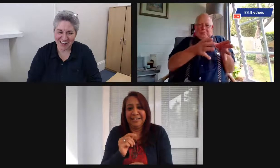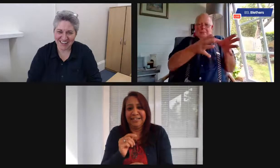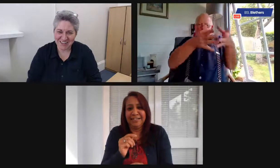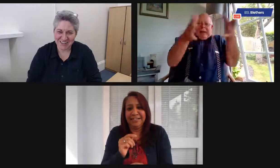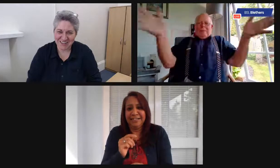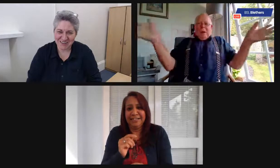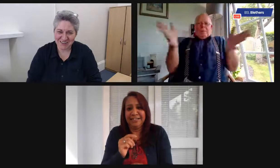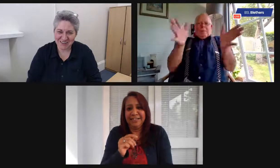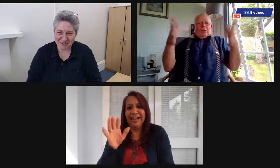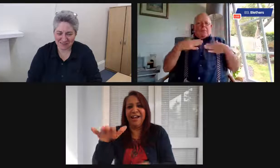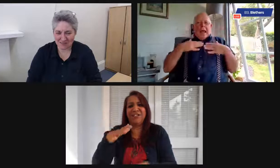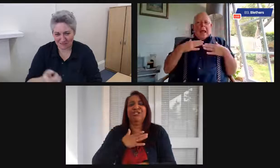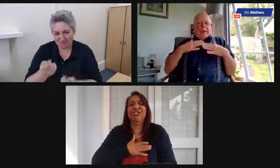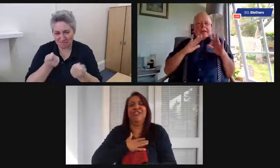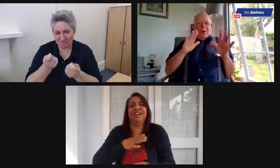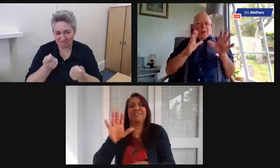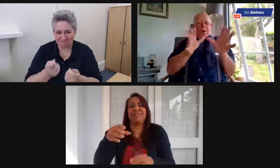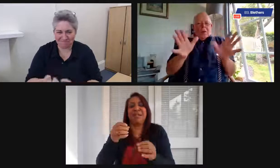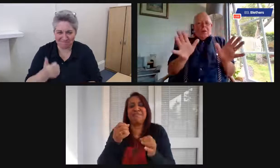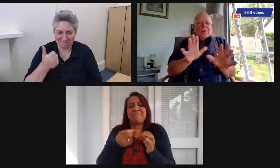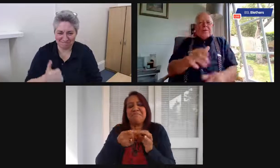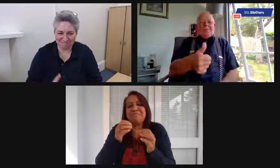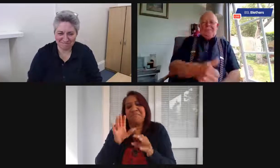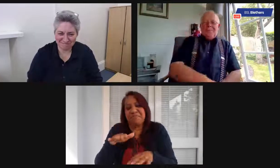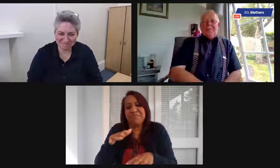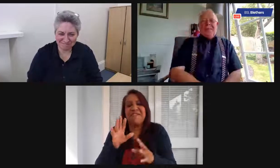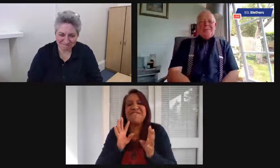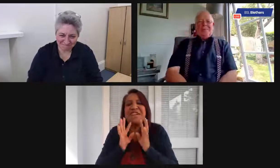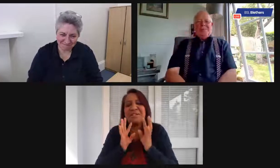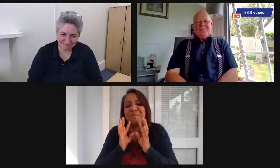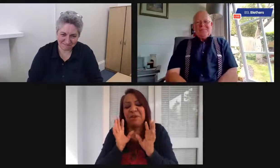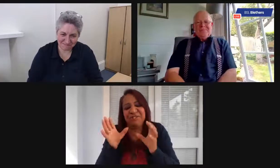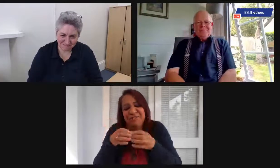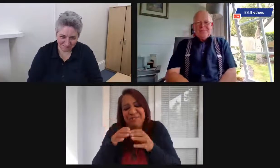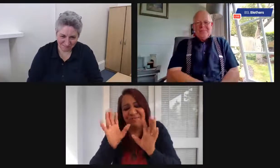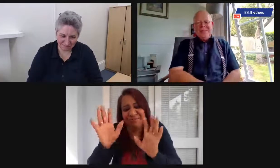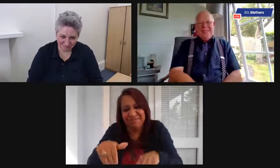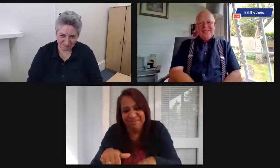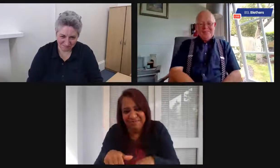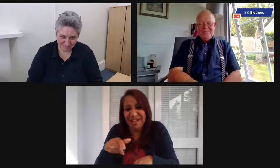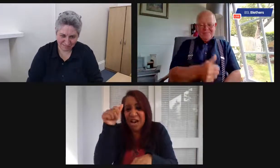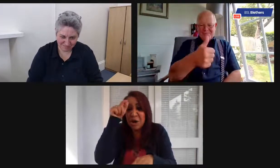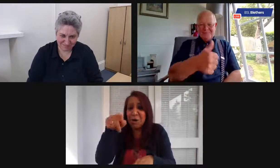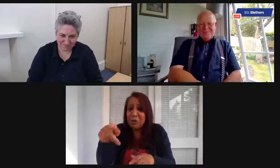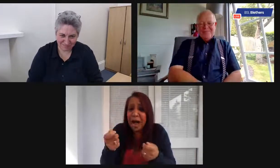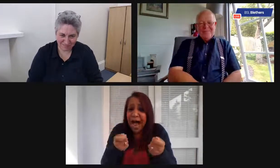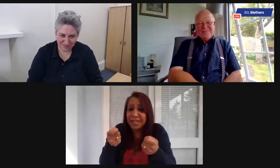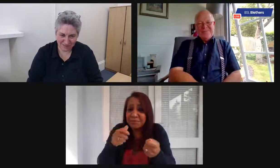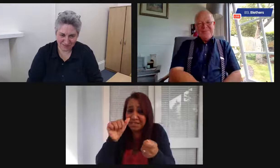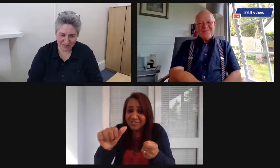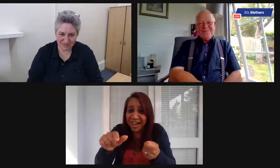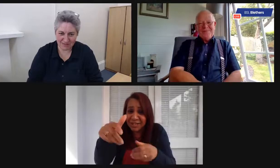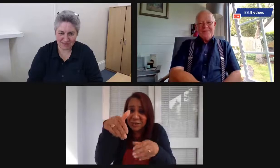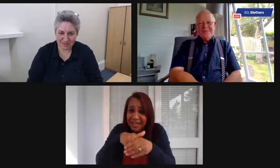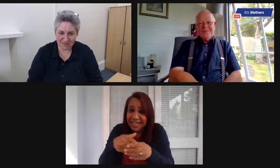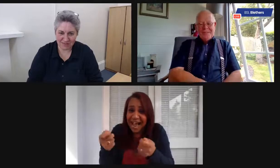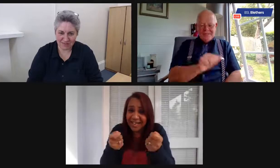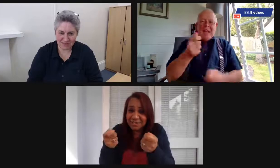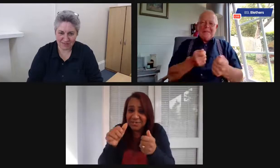it. And You'll no, it's thoroughly not my enjoy it. Facebook page. It's Ah, everybody's Facebook page. It's not mine. It's not well, mine. I mean the BSL nature. Apologies. But you're the admin,